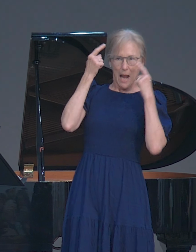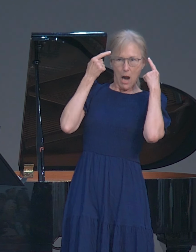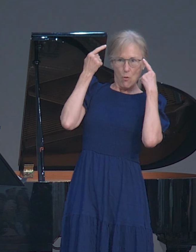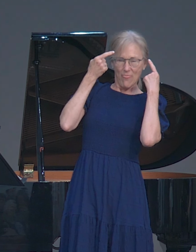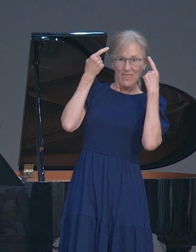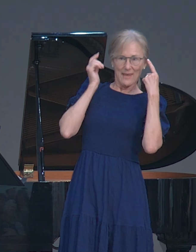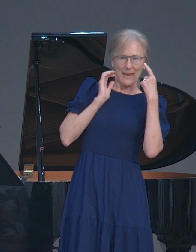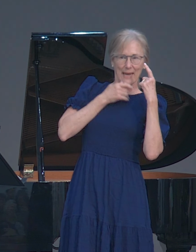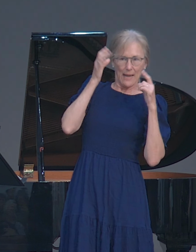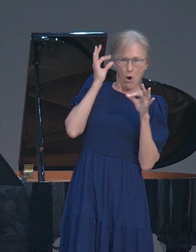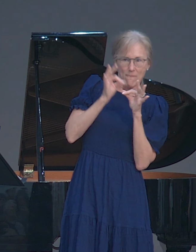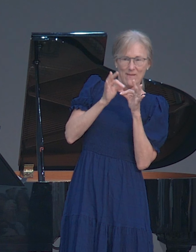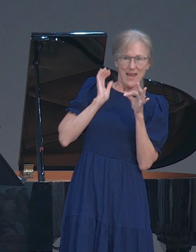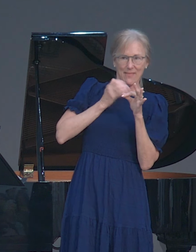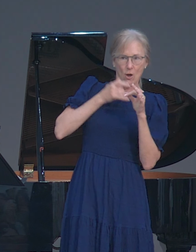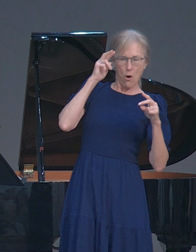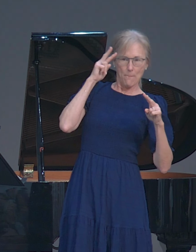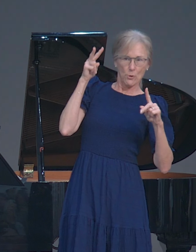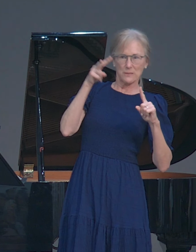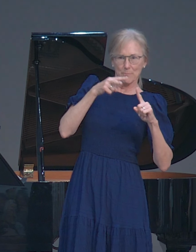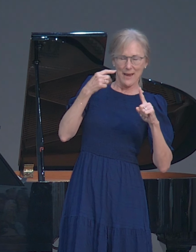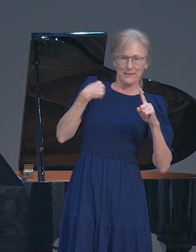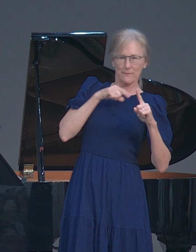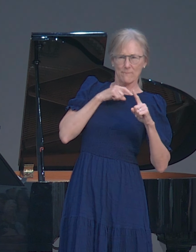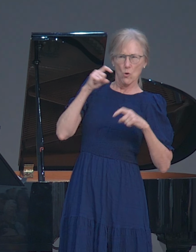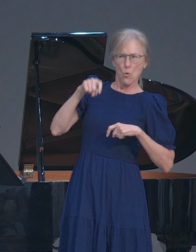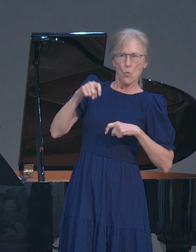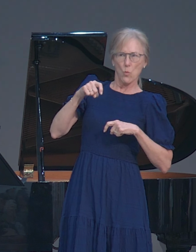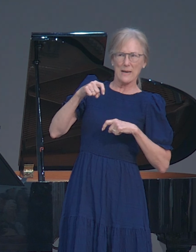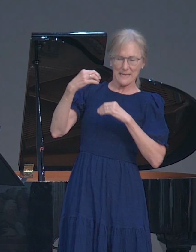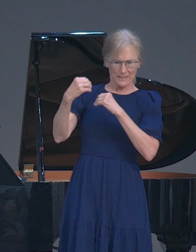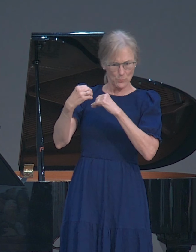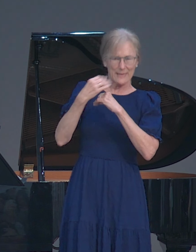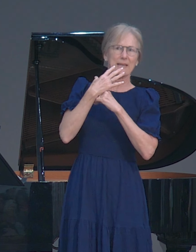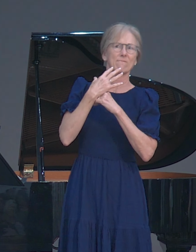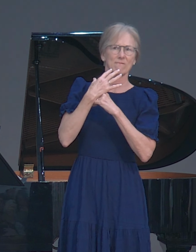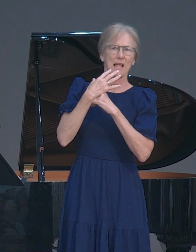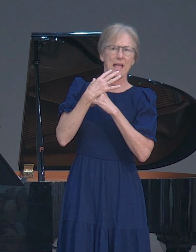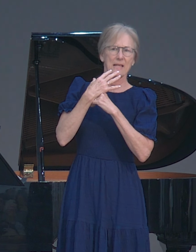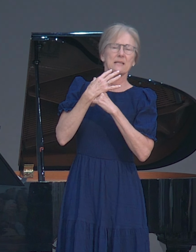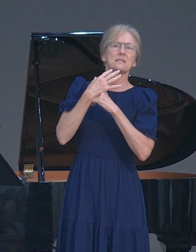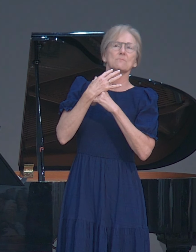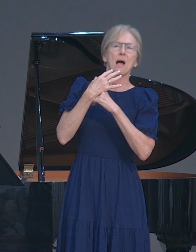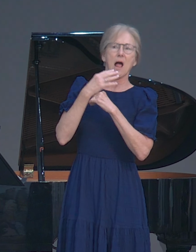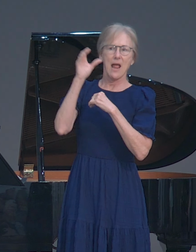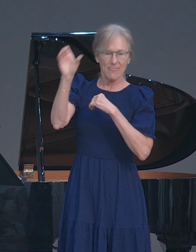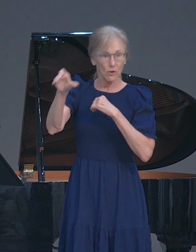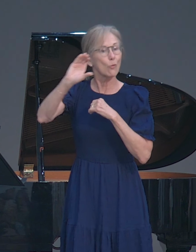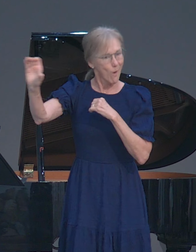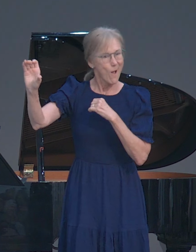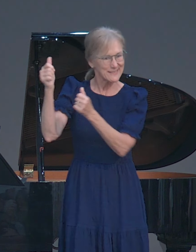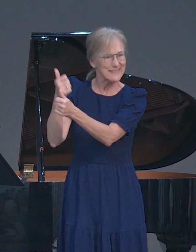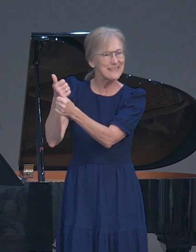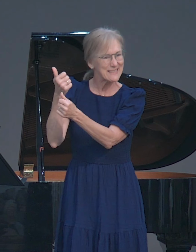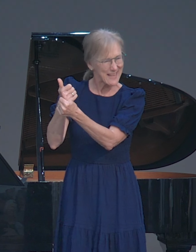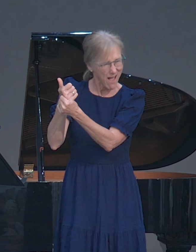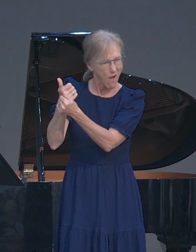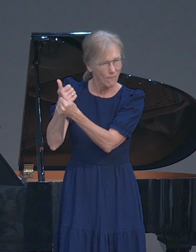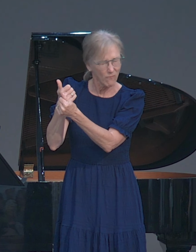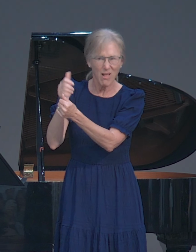faith. And we need to be drawn back to the cross as